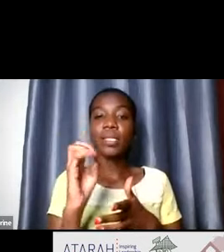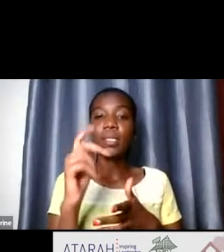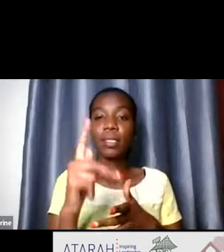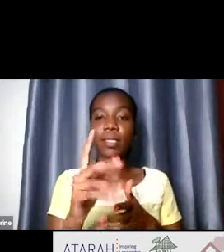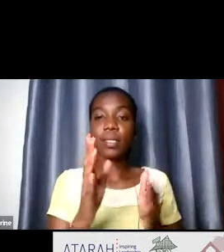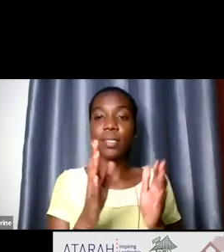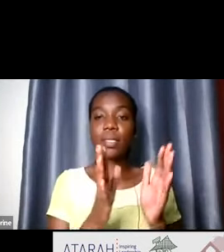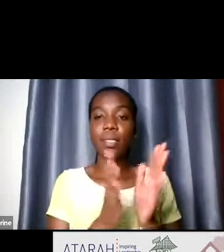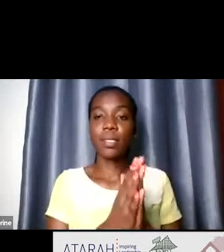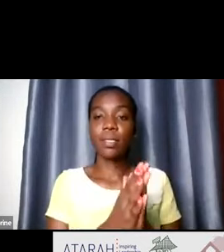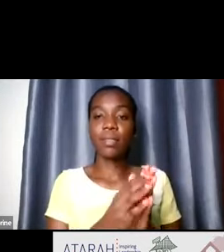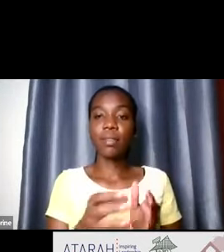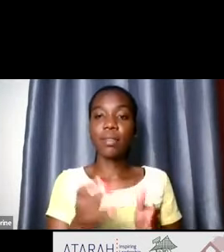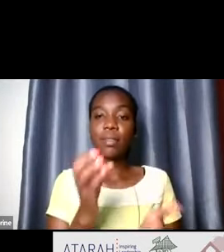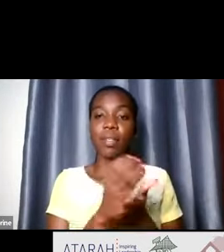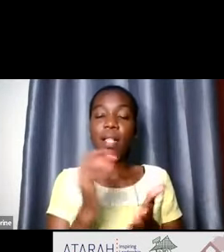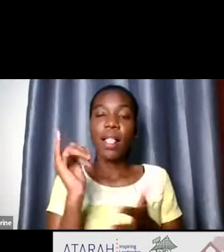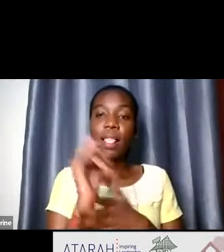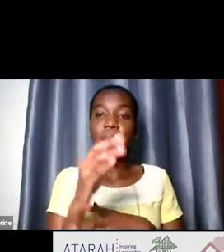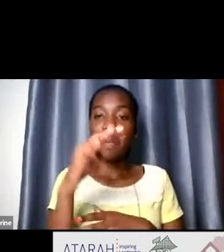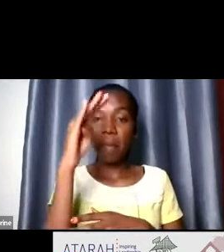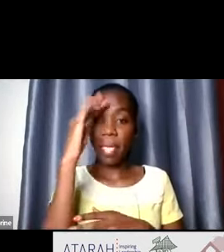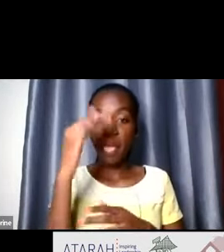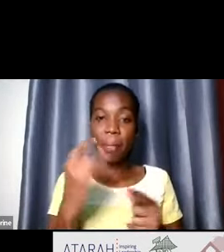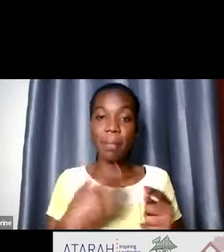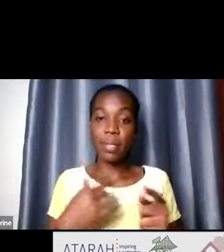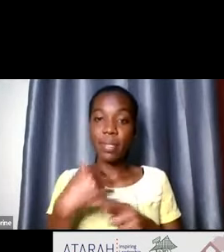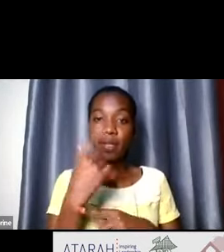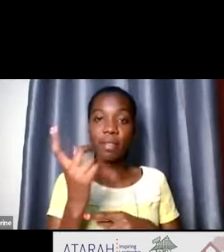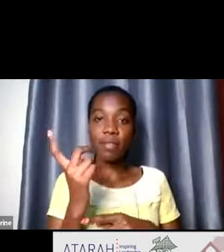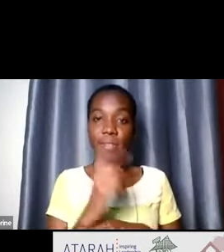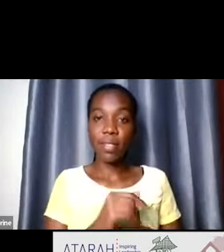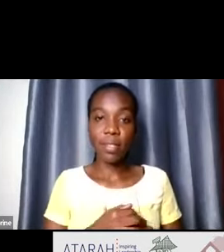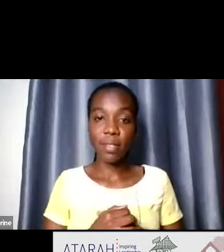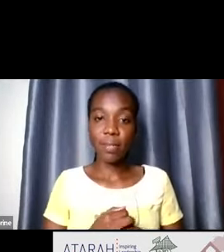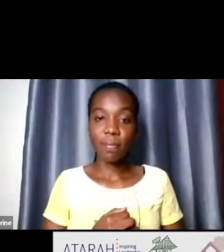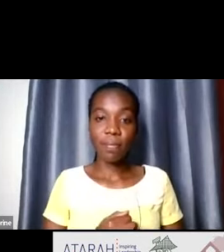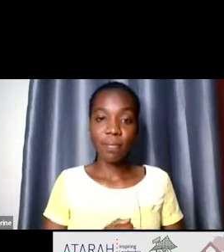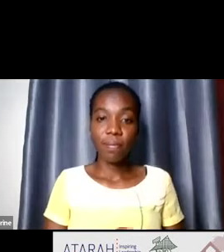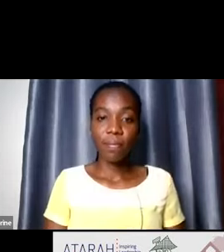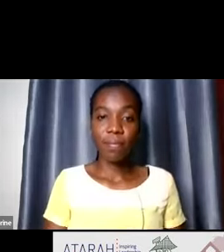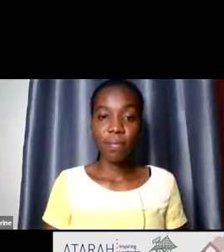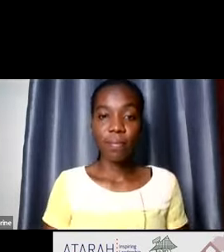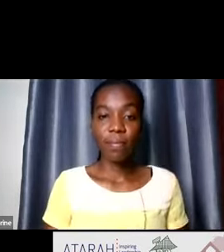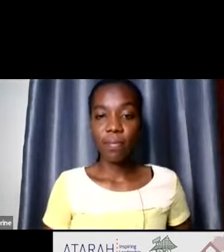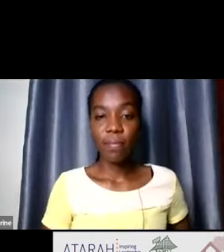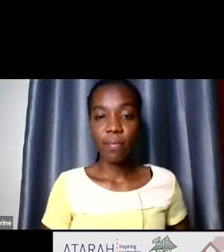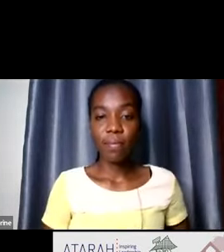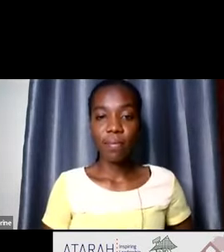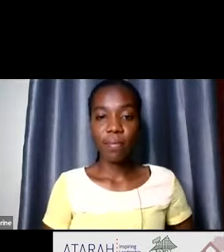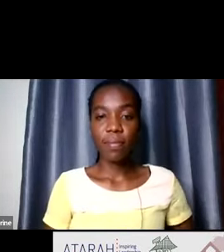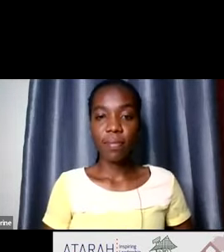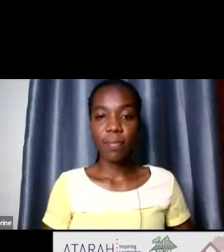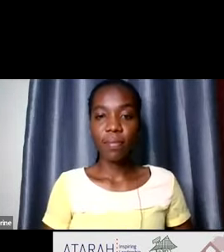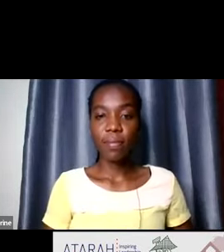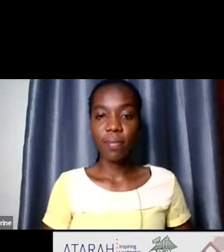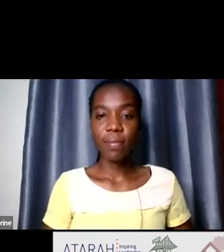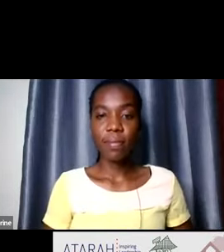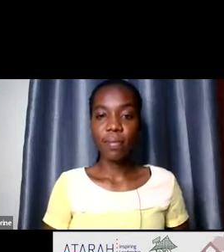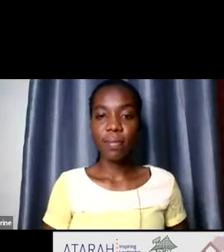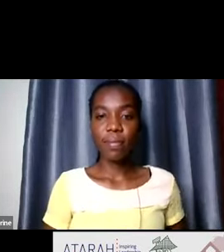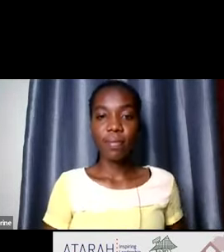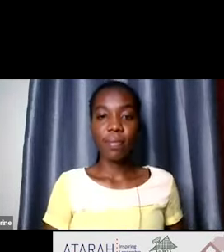beer. Like I said, beer is low on alcohol content. All right,